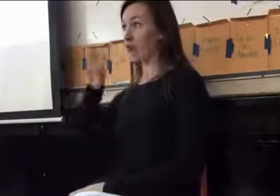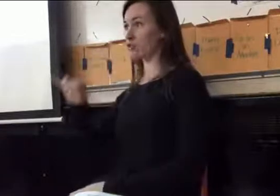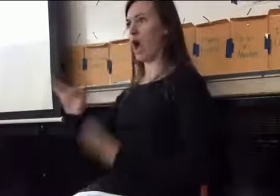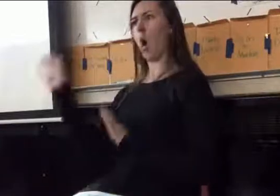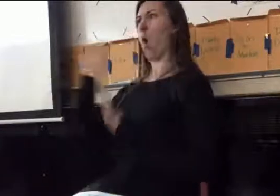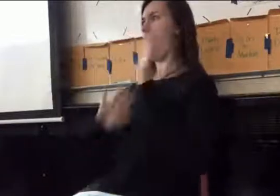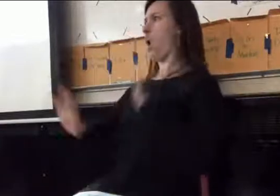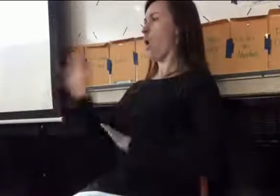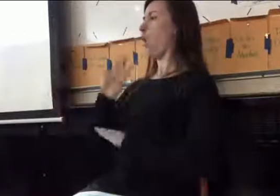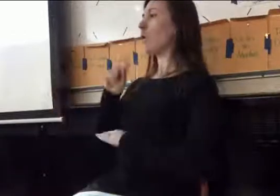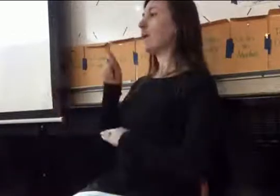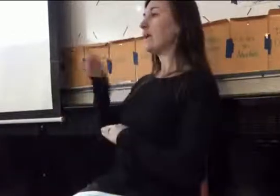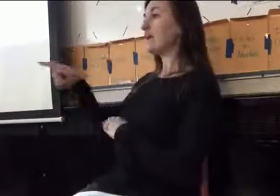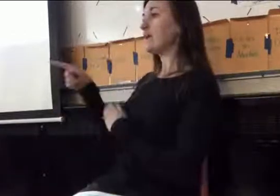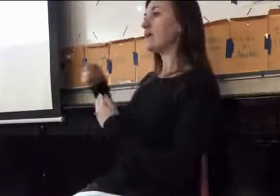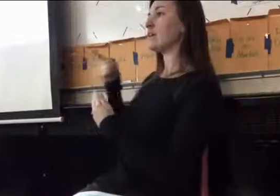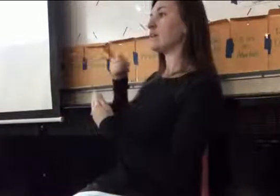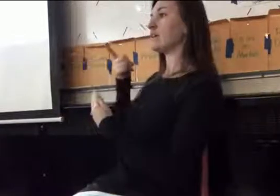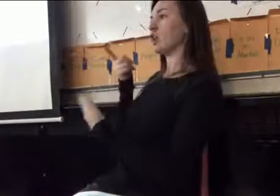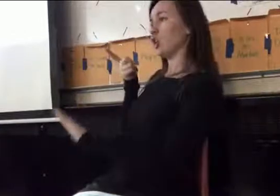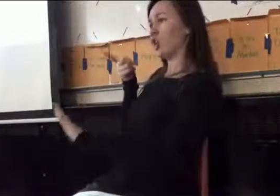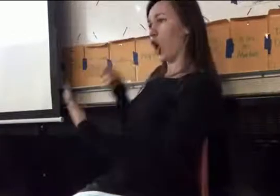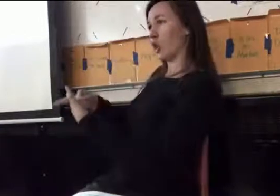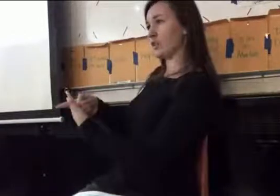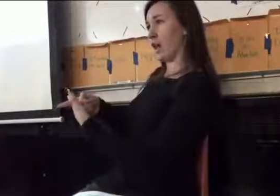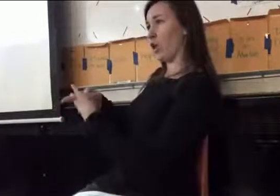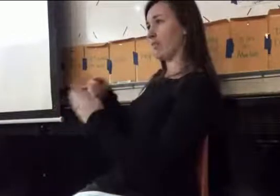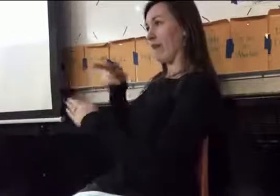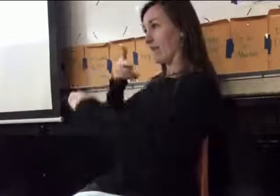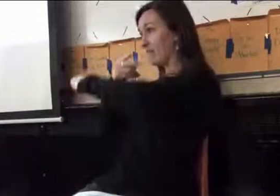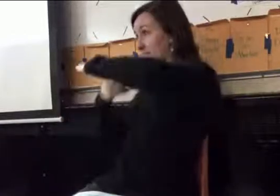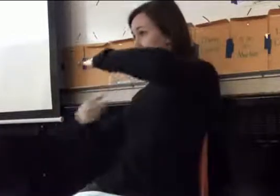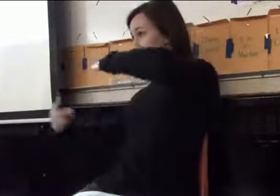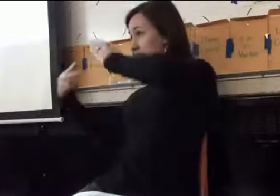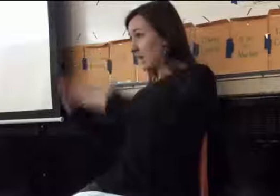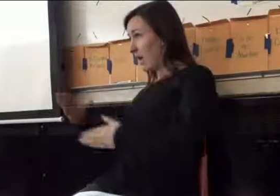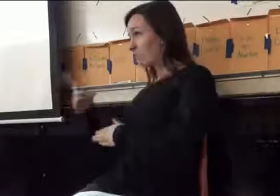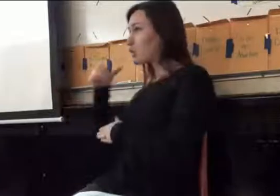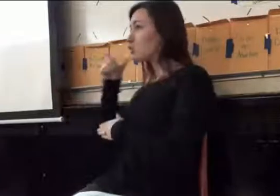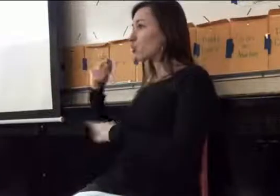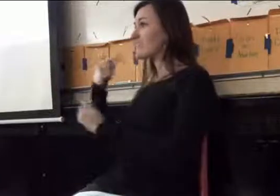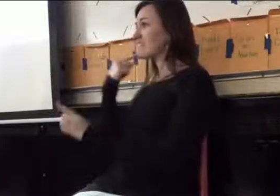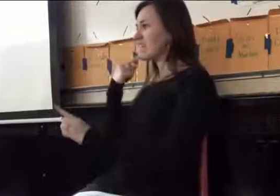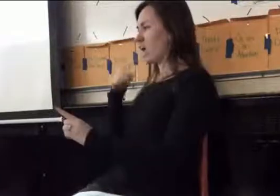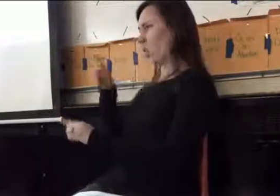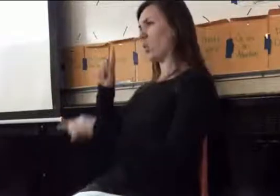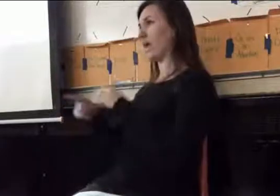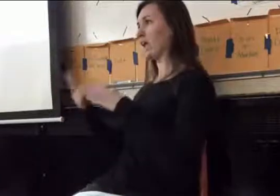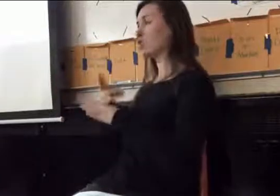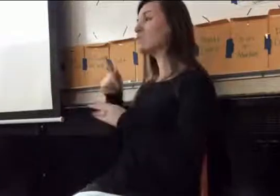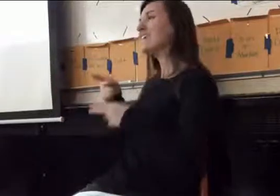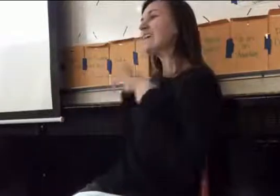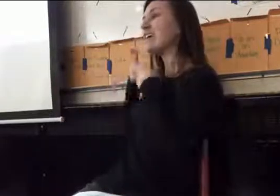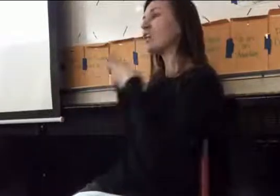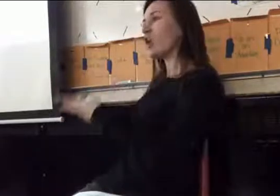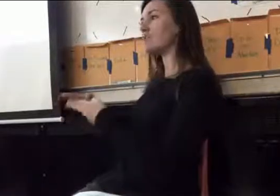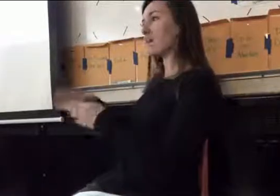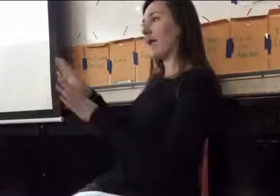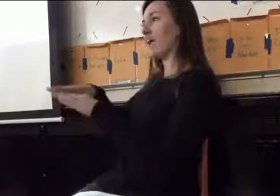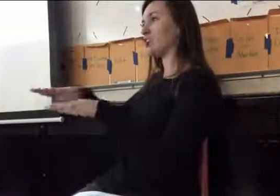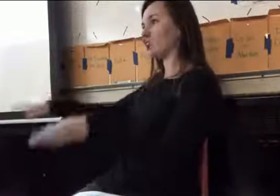calls out to that diver who said that this was not practical and calls him a child rapist on social